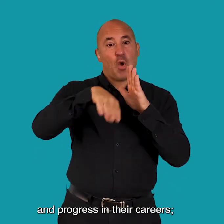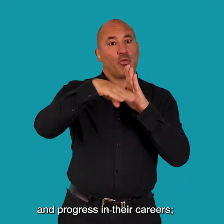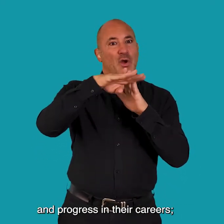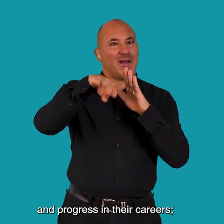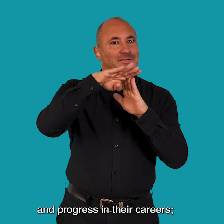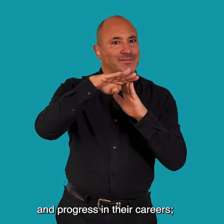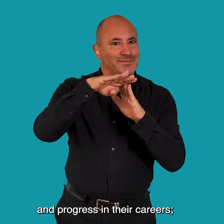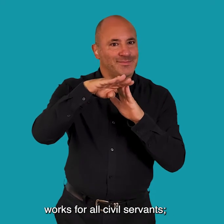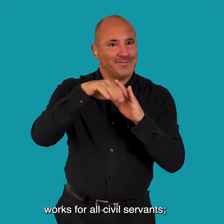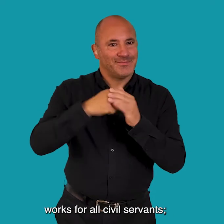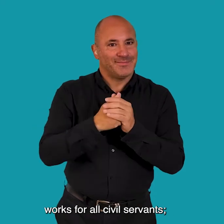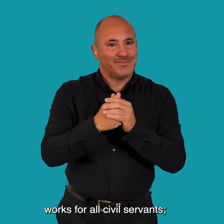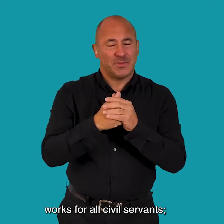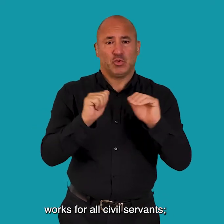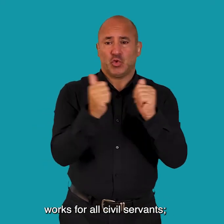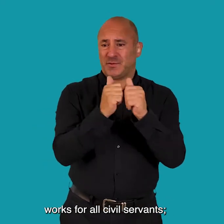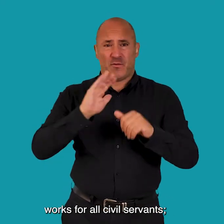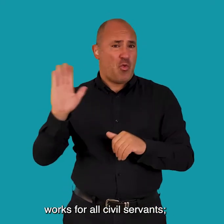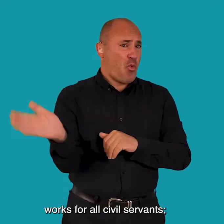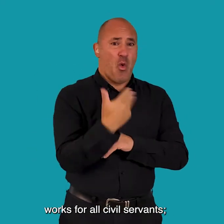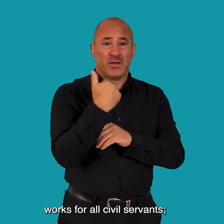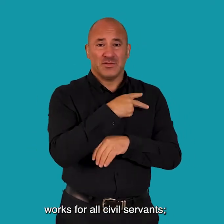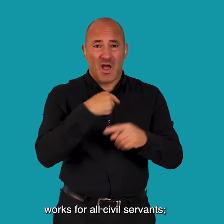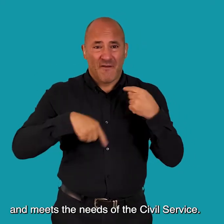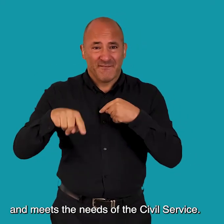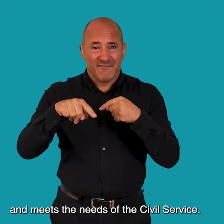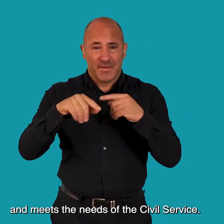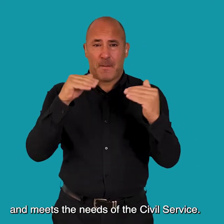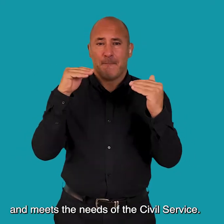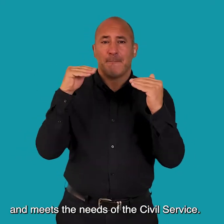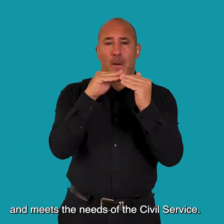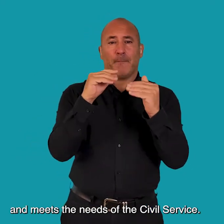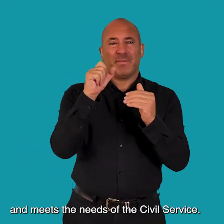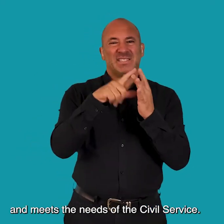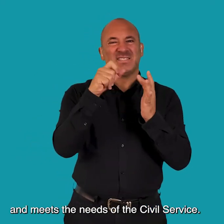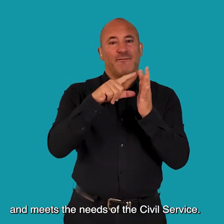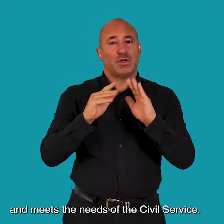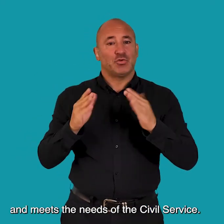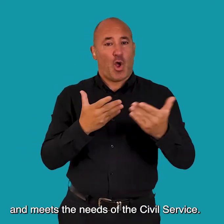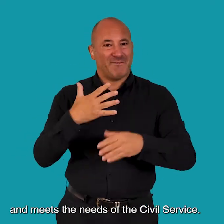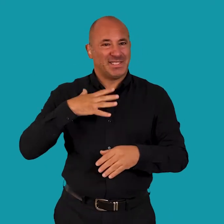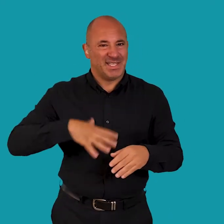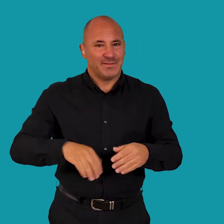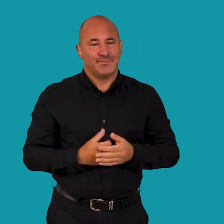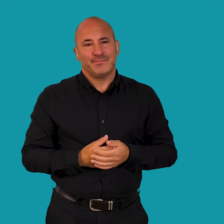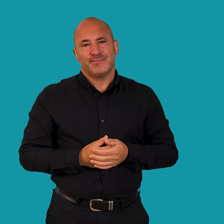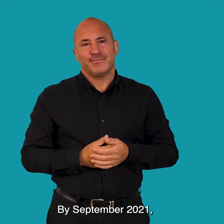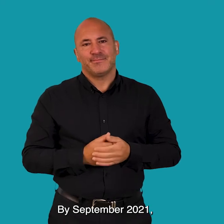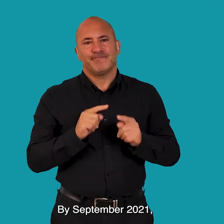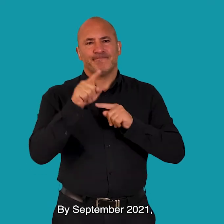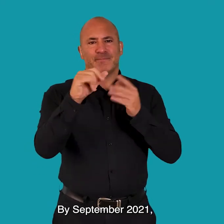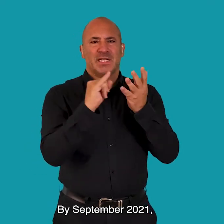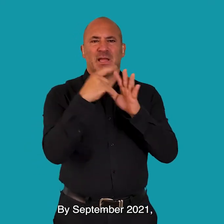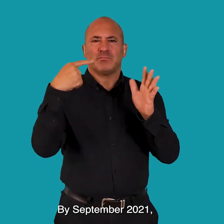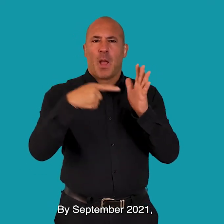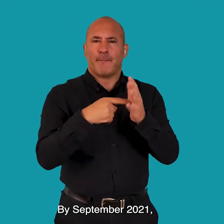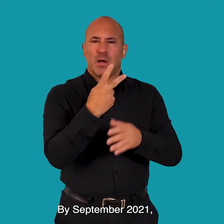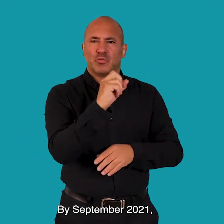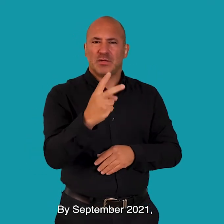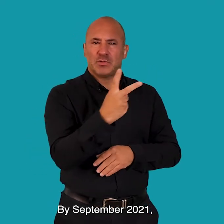careers, works for all civil servants, and meets the needs of the civil service. By September 2021,